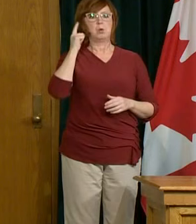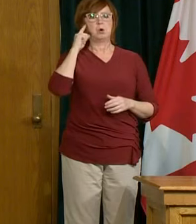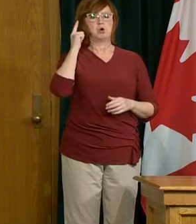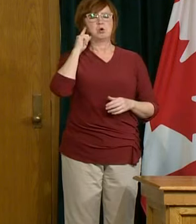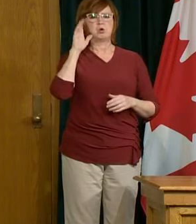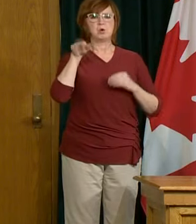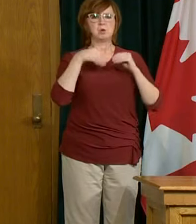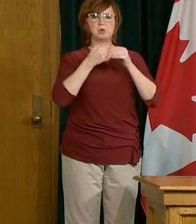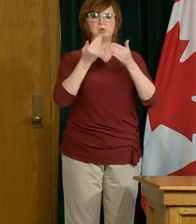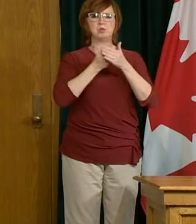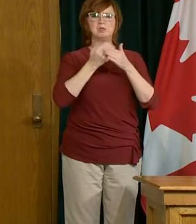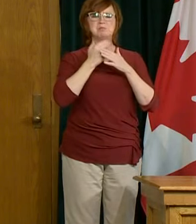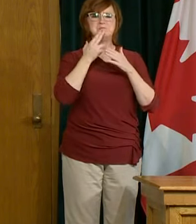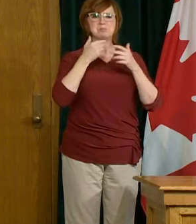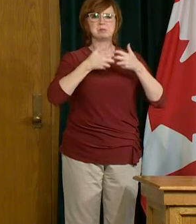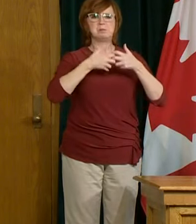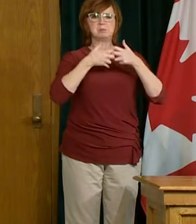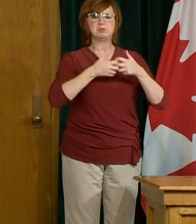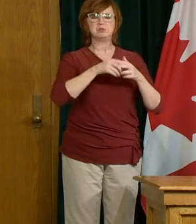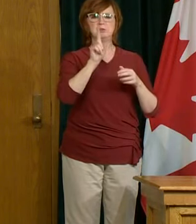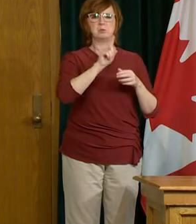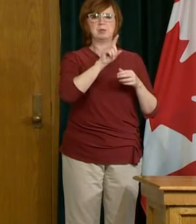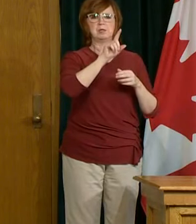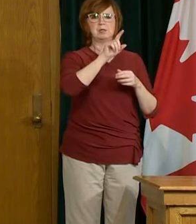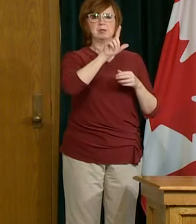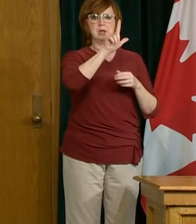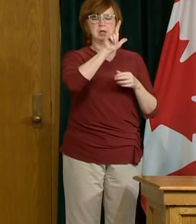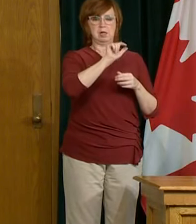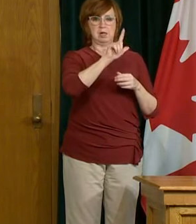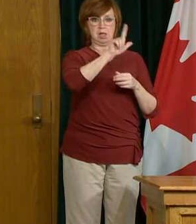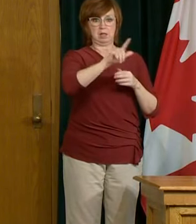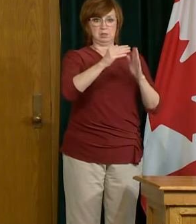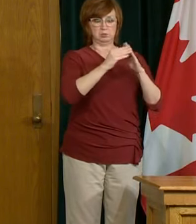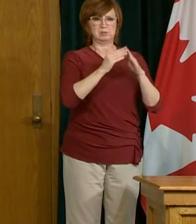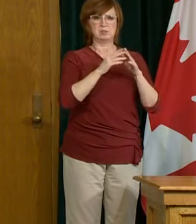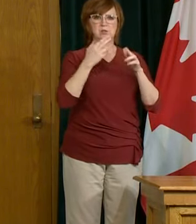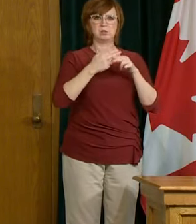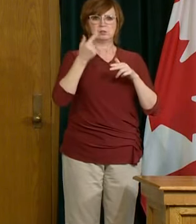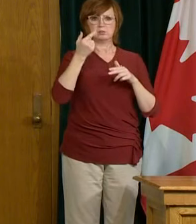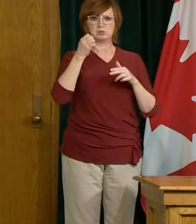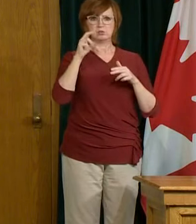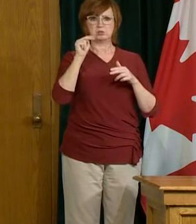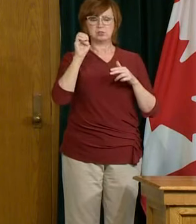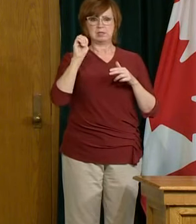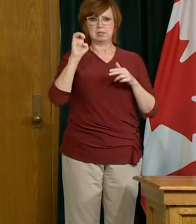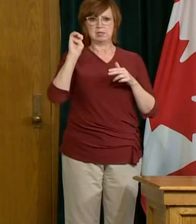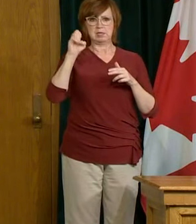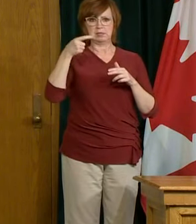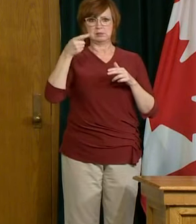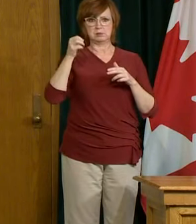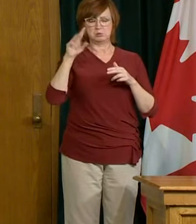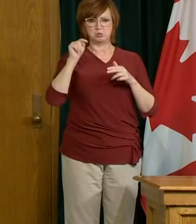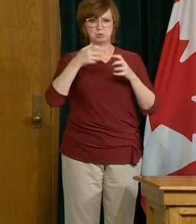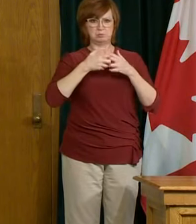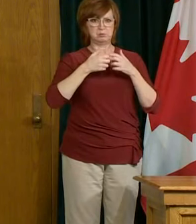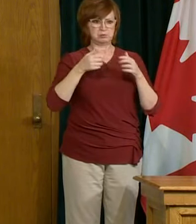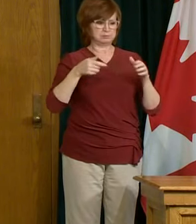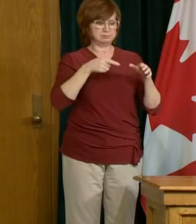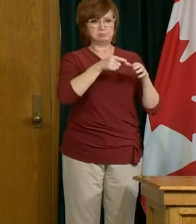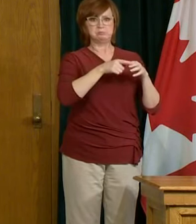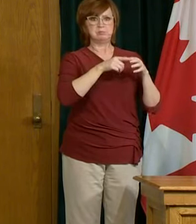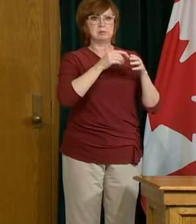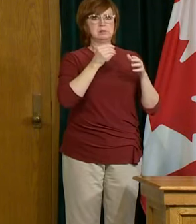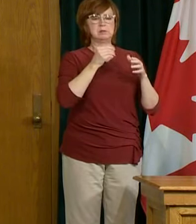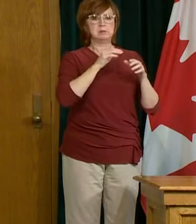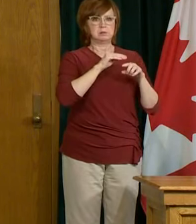are being used to increase testing in the Loche, and that anyone who wants to be tested can be tested, but a community notice issued by the health